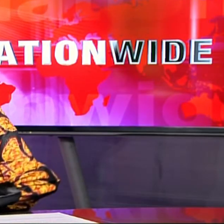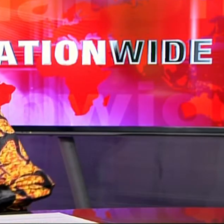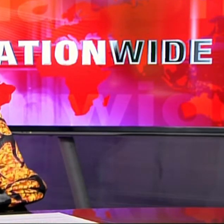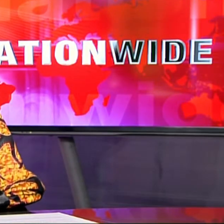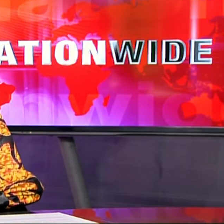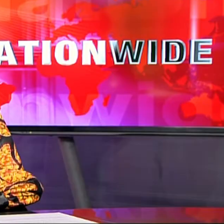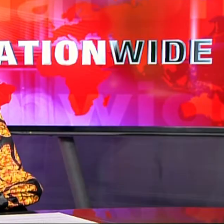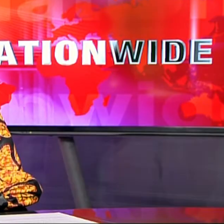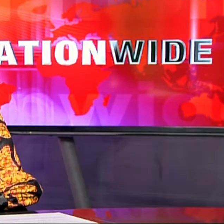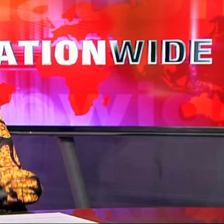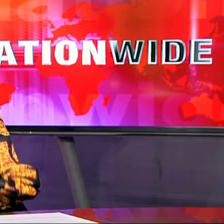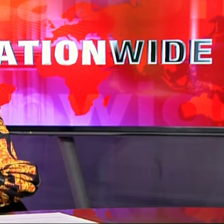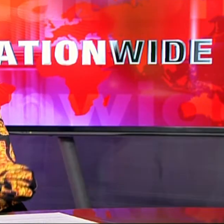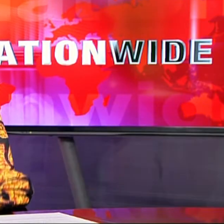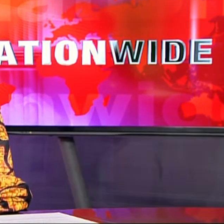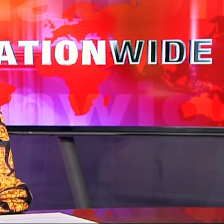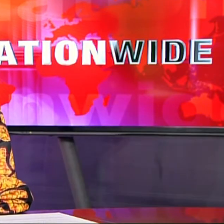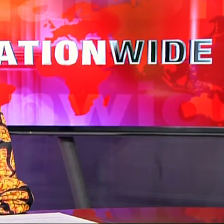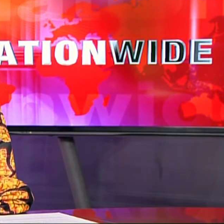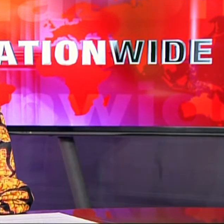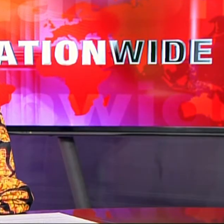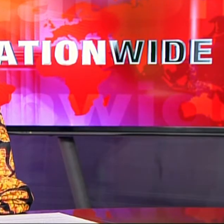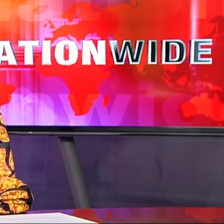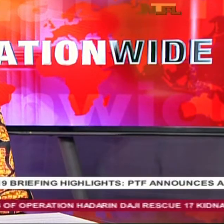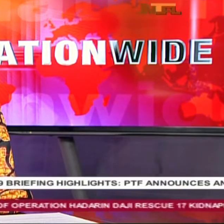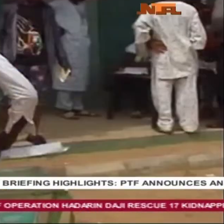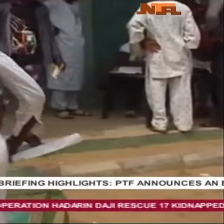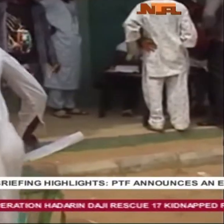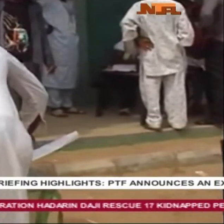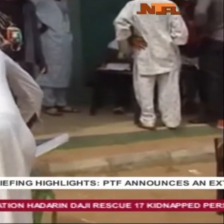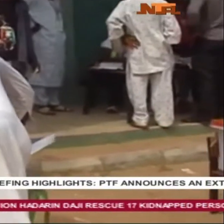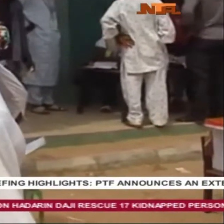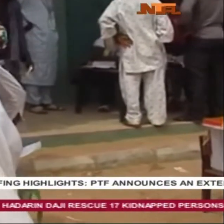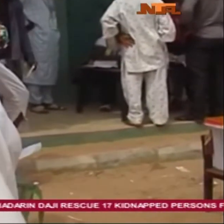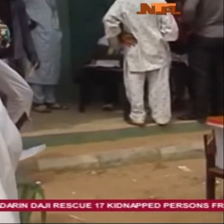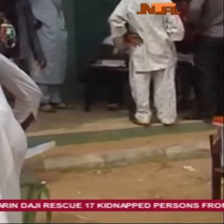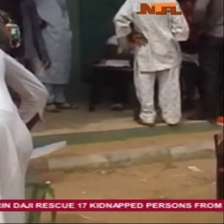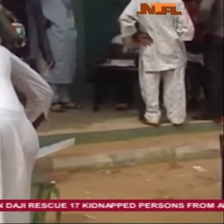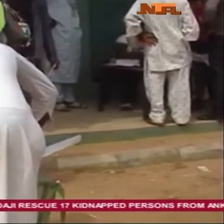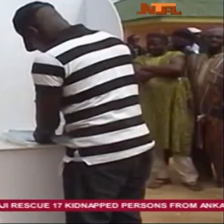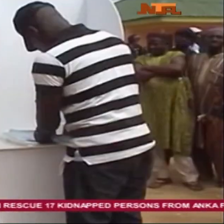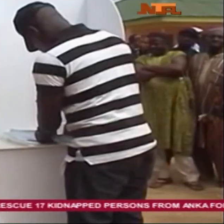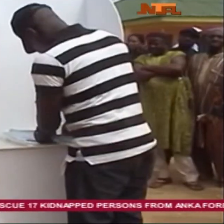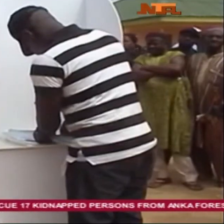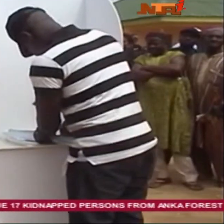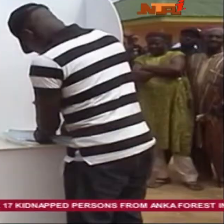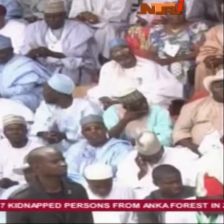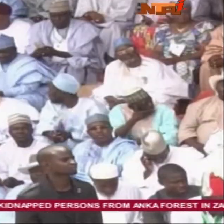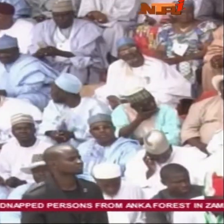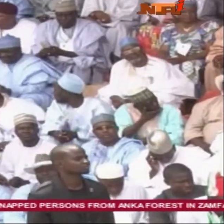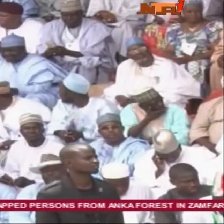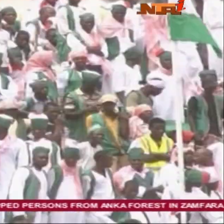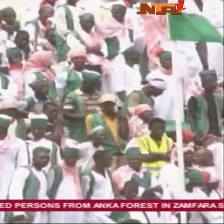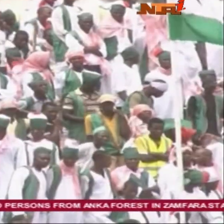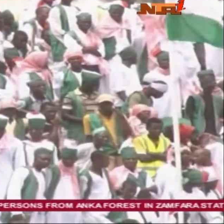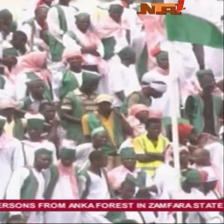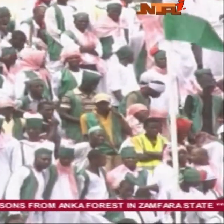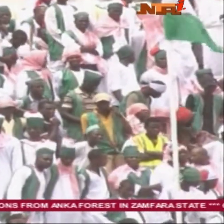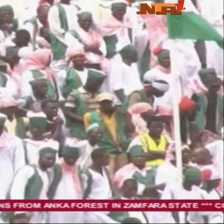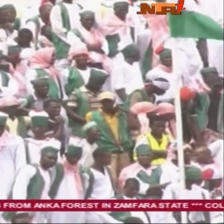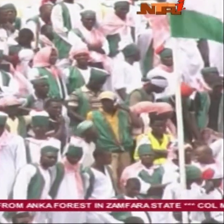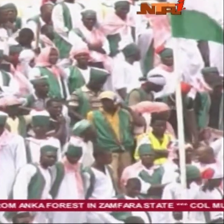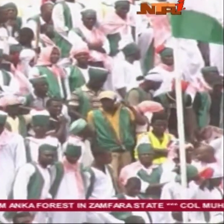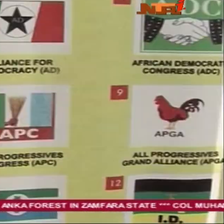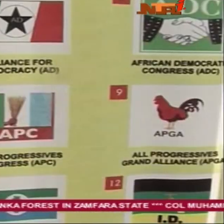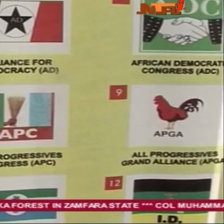Daniel Adirie has that report. Let's take it again. It is known to run a multi-party system, but managing political